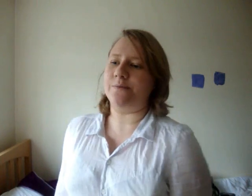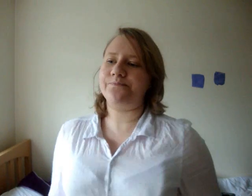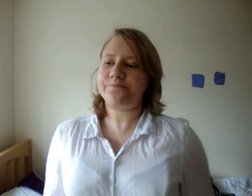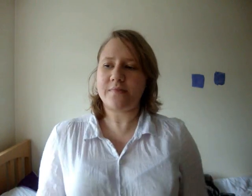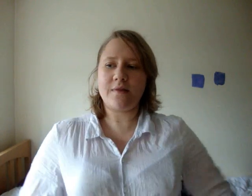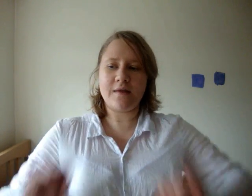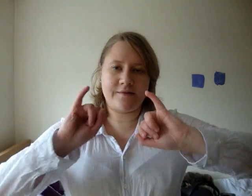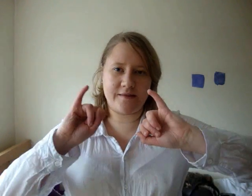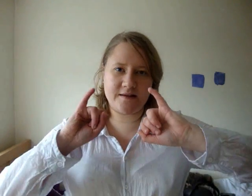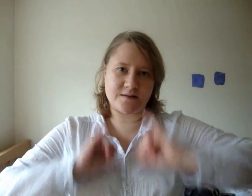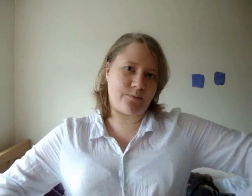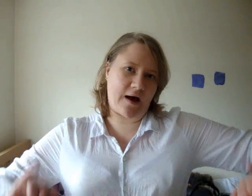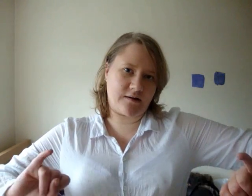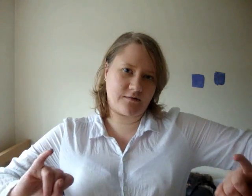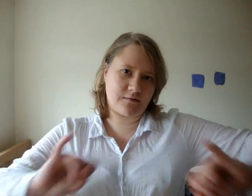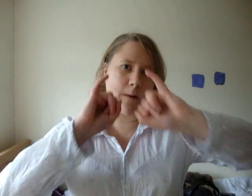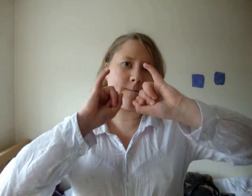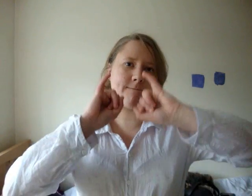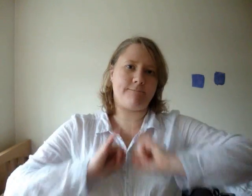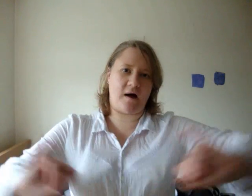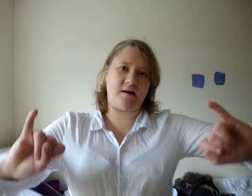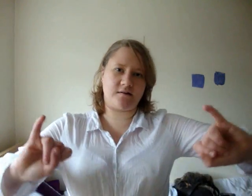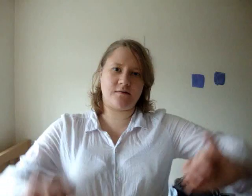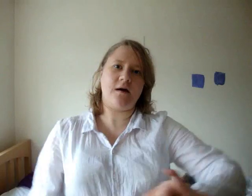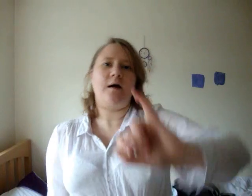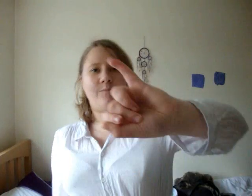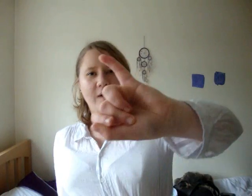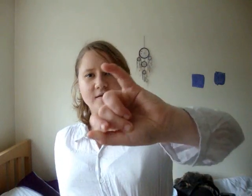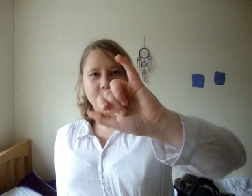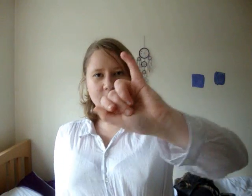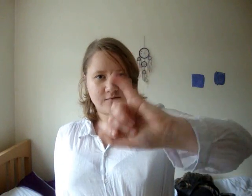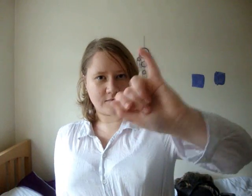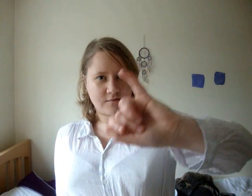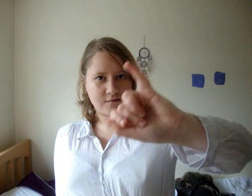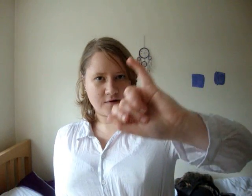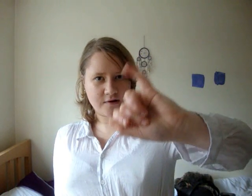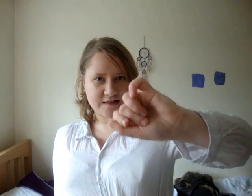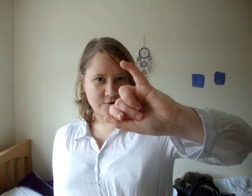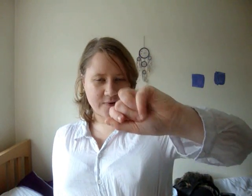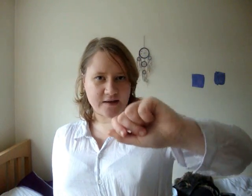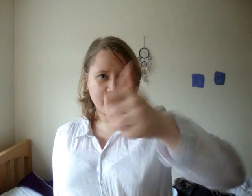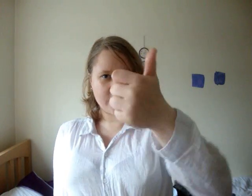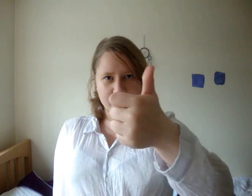someone. This is bad. Bad. Bad? Is your pinky?